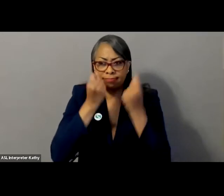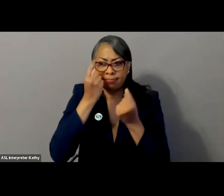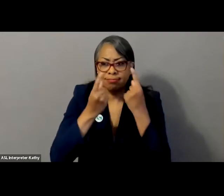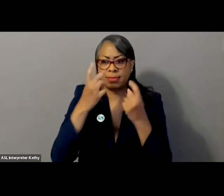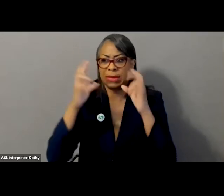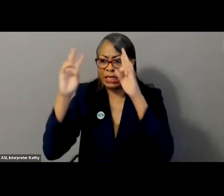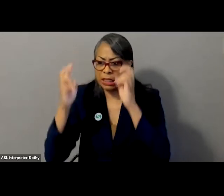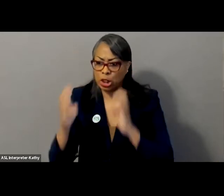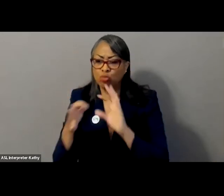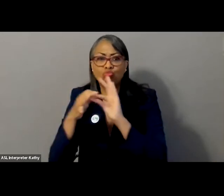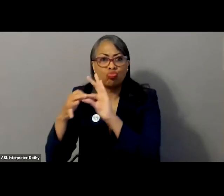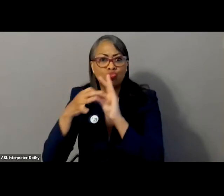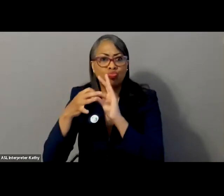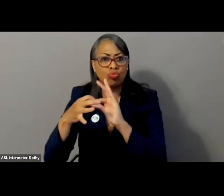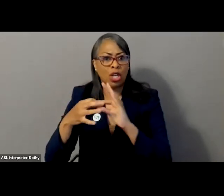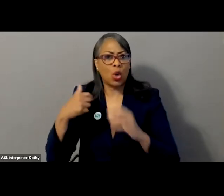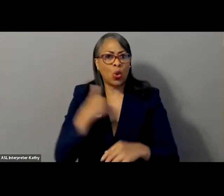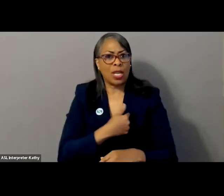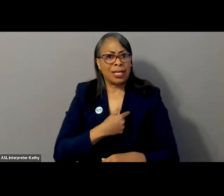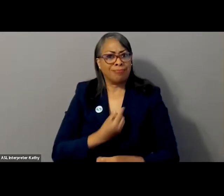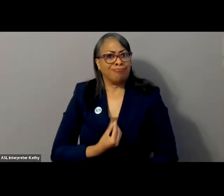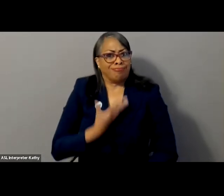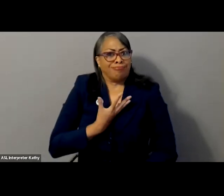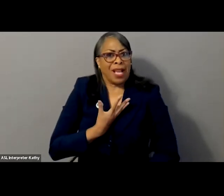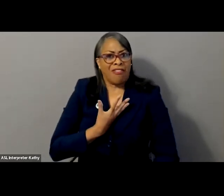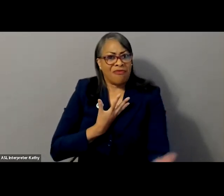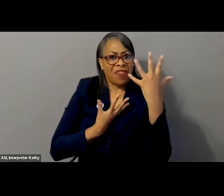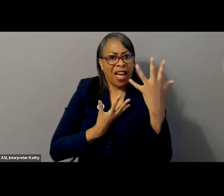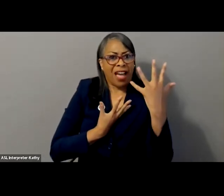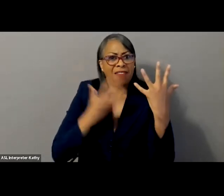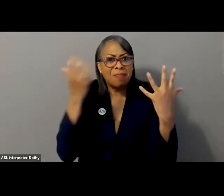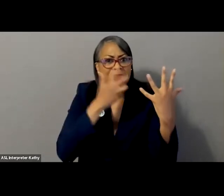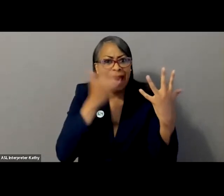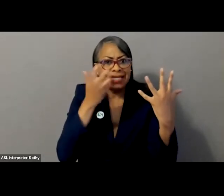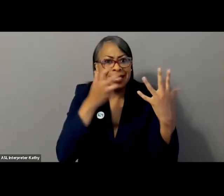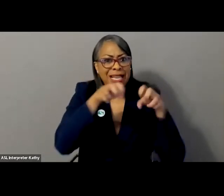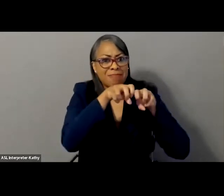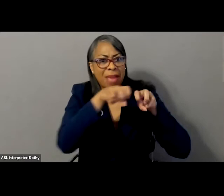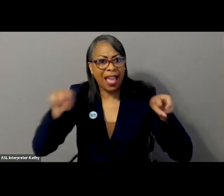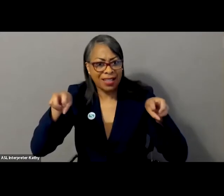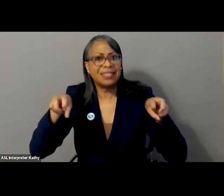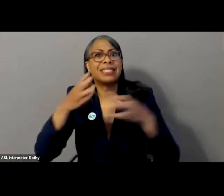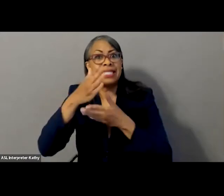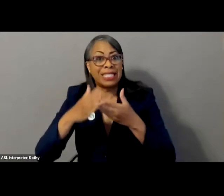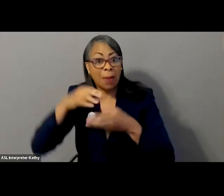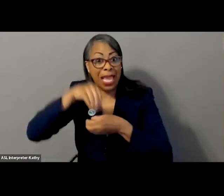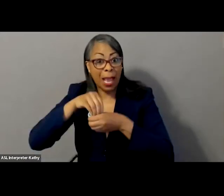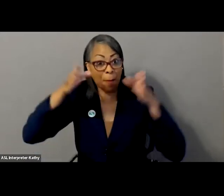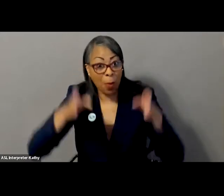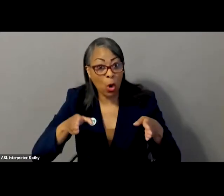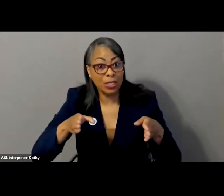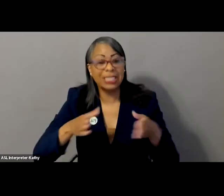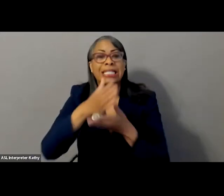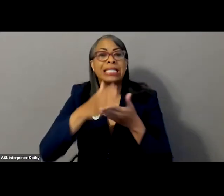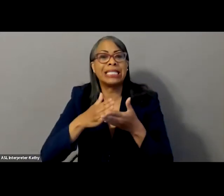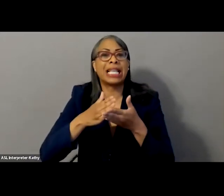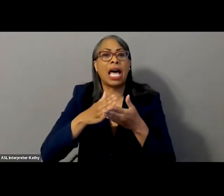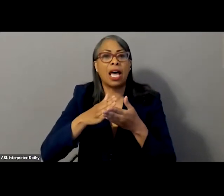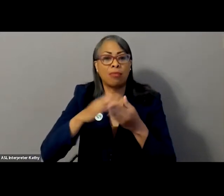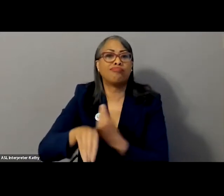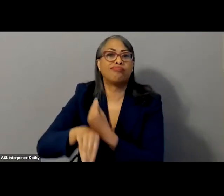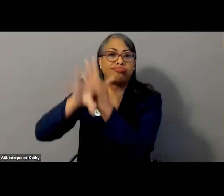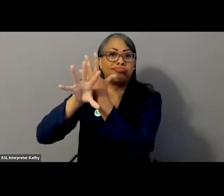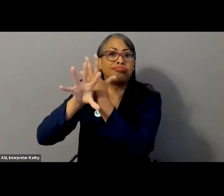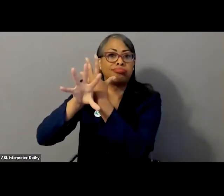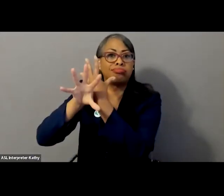are very privileged to have 5 amazing panelists, some who will be here with us in person and some people participating